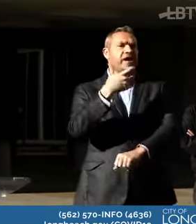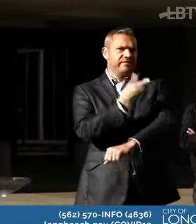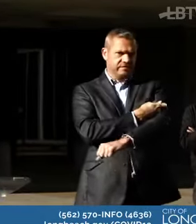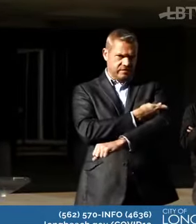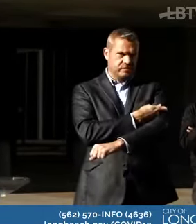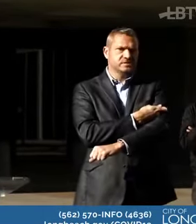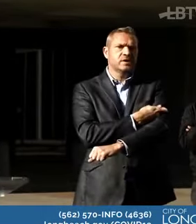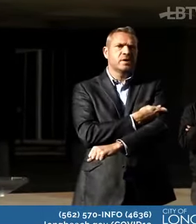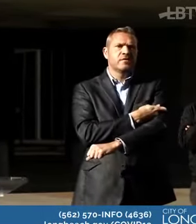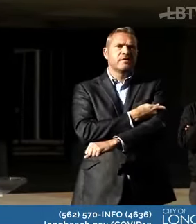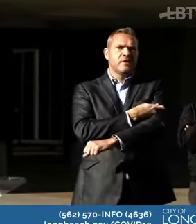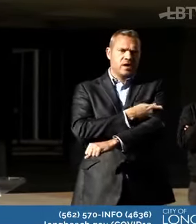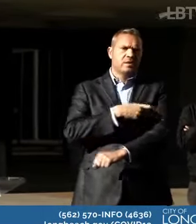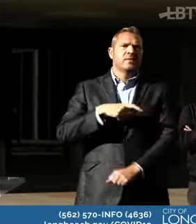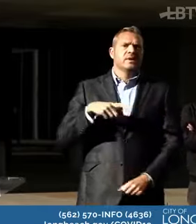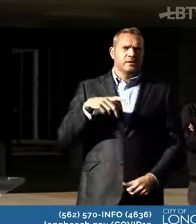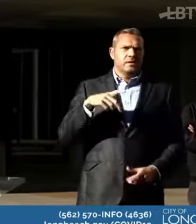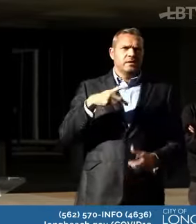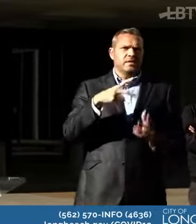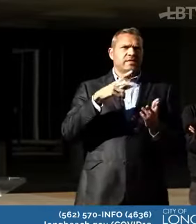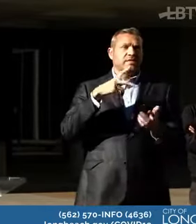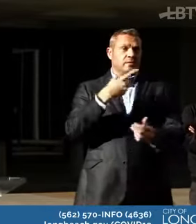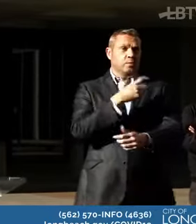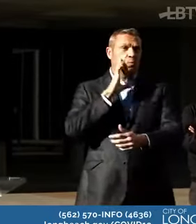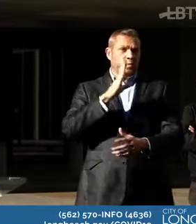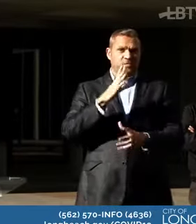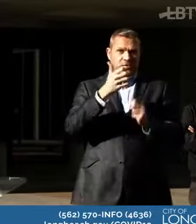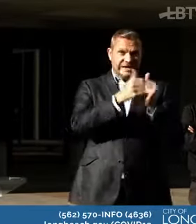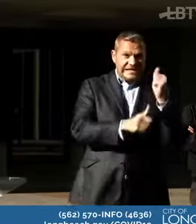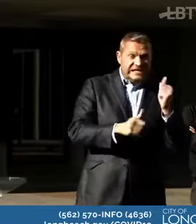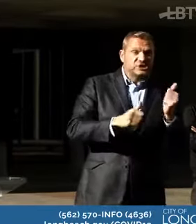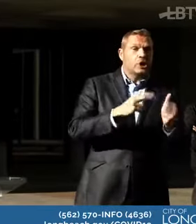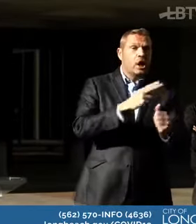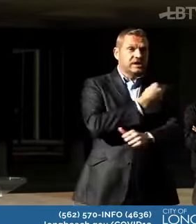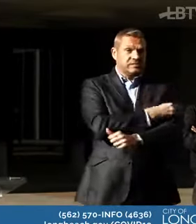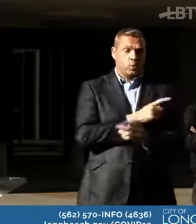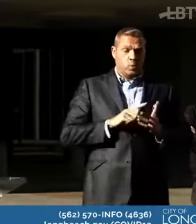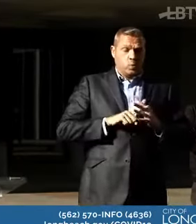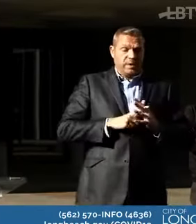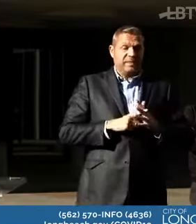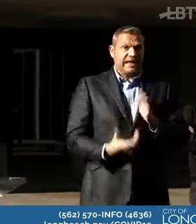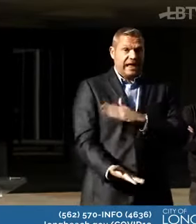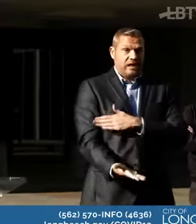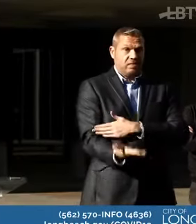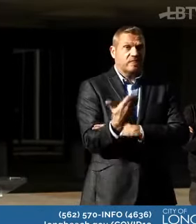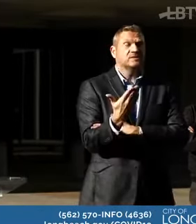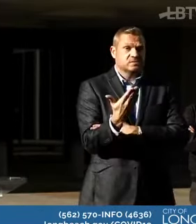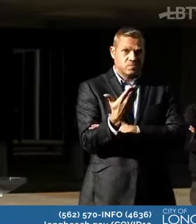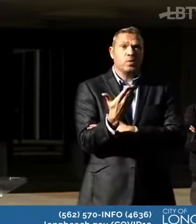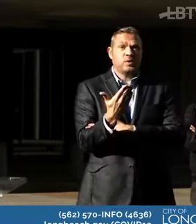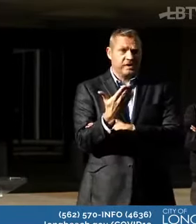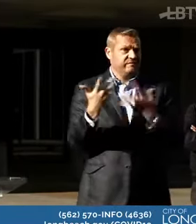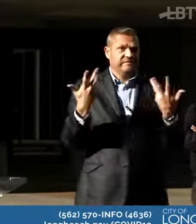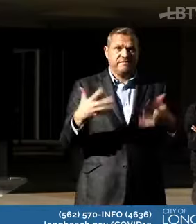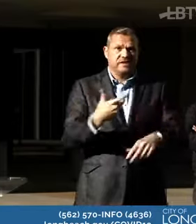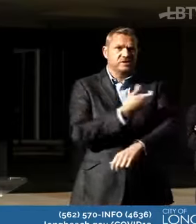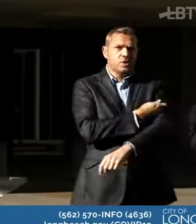for each hospital, and we're in the process. We began early this morning, and